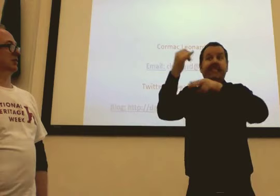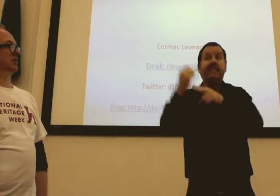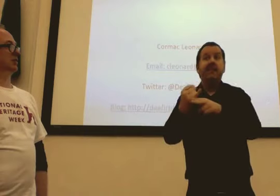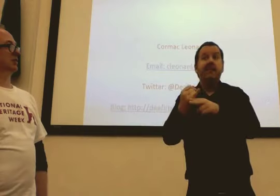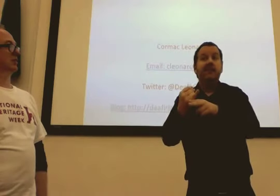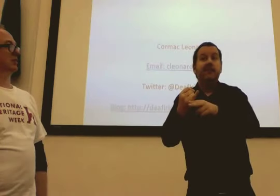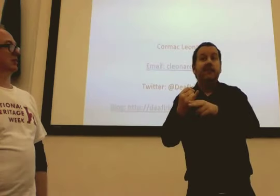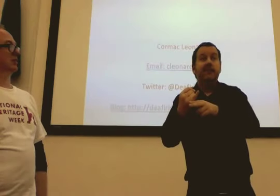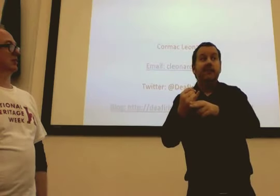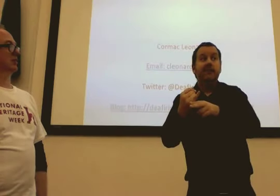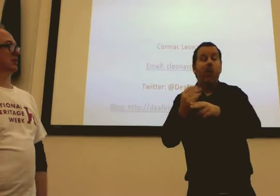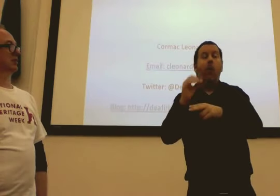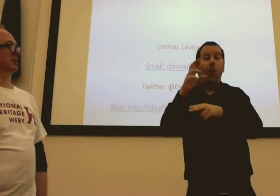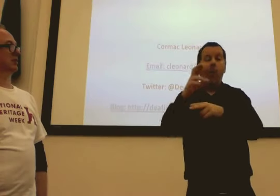one deaf person together in the workhouse,